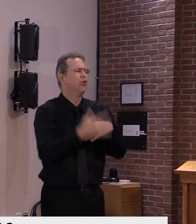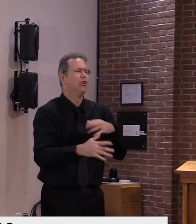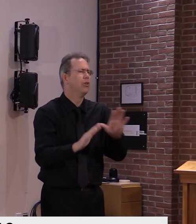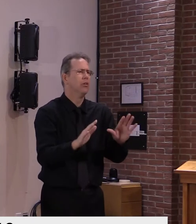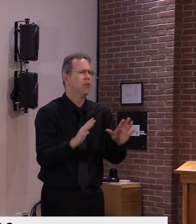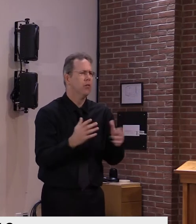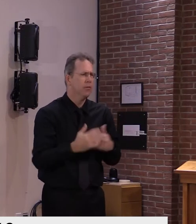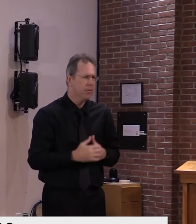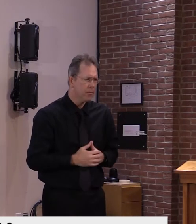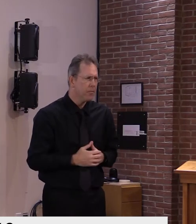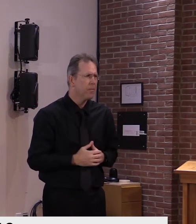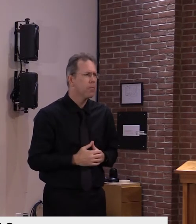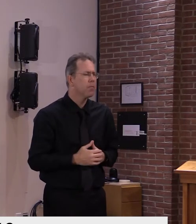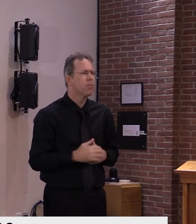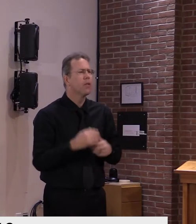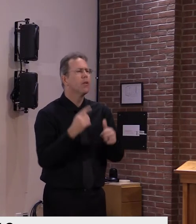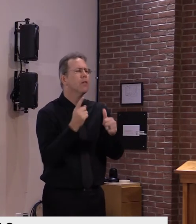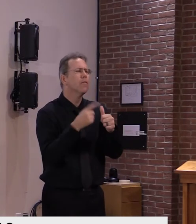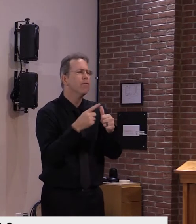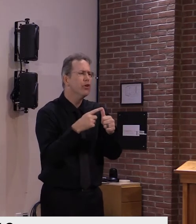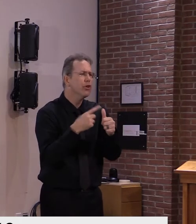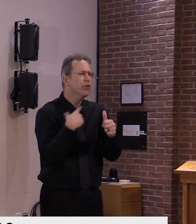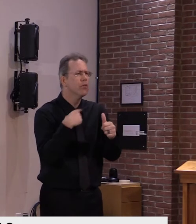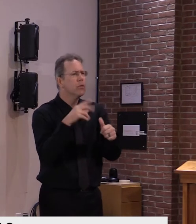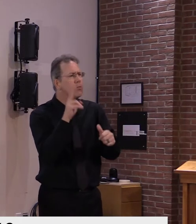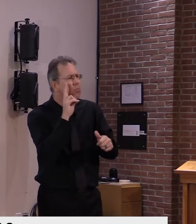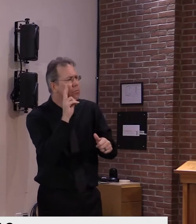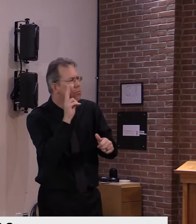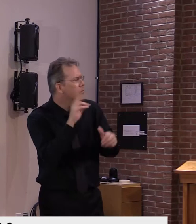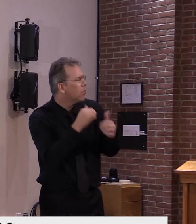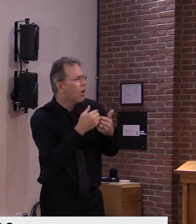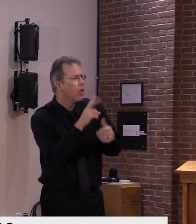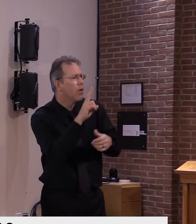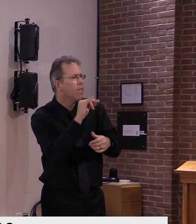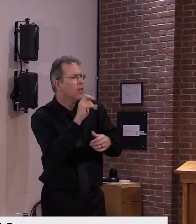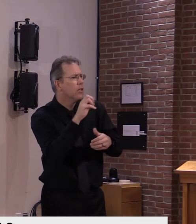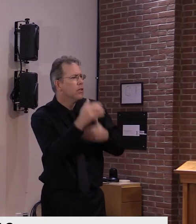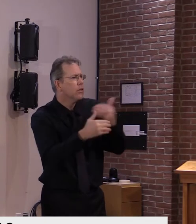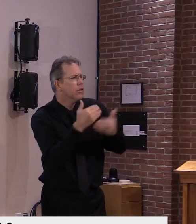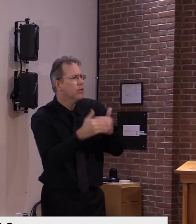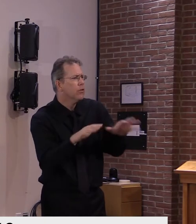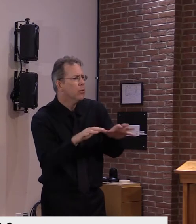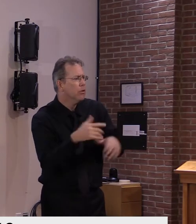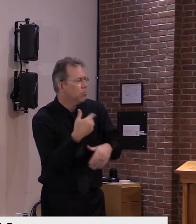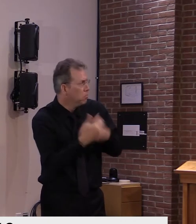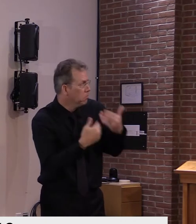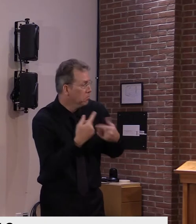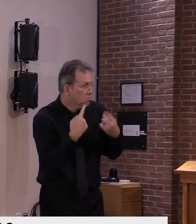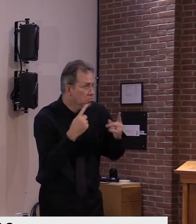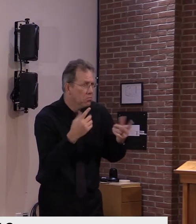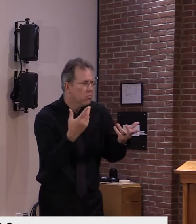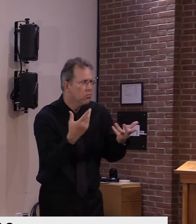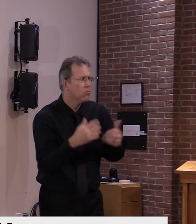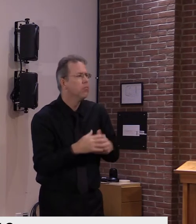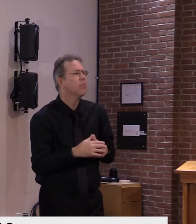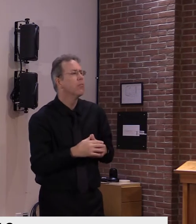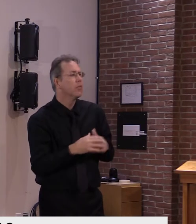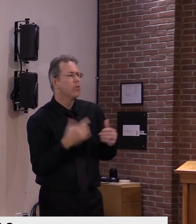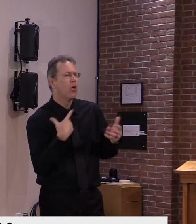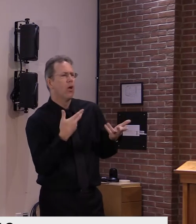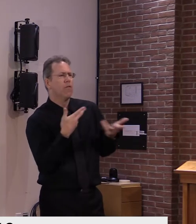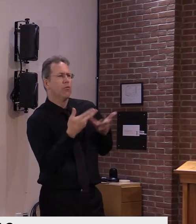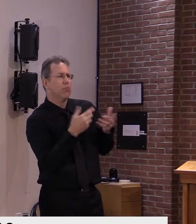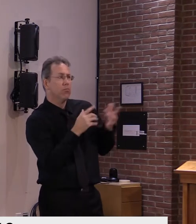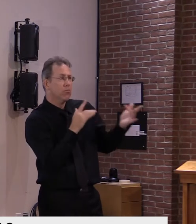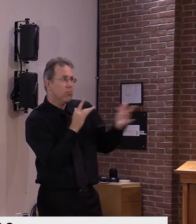the uptake. I had a call with a number of hospitals today who have informally surveyed their